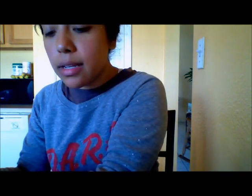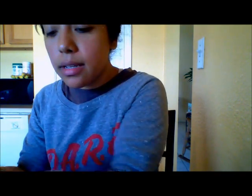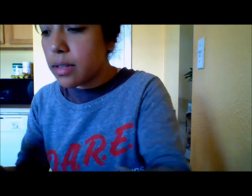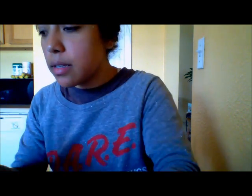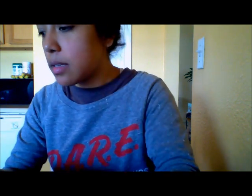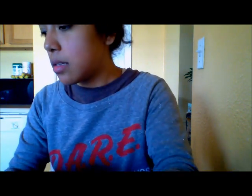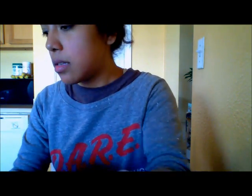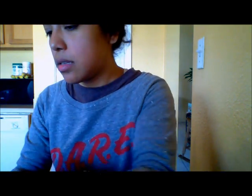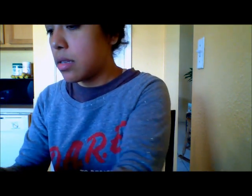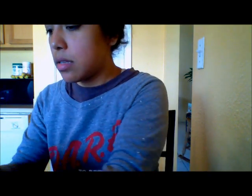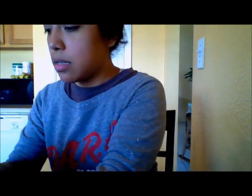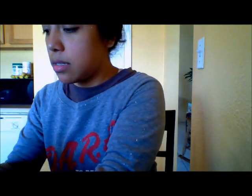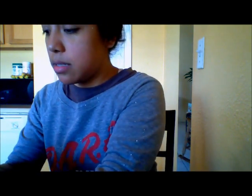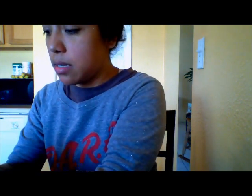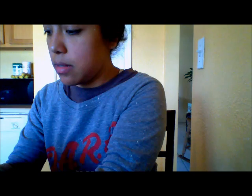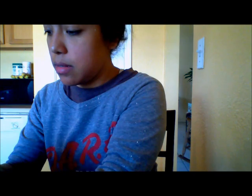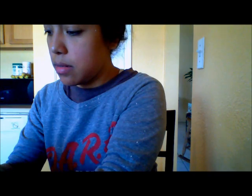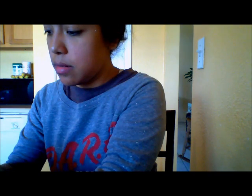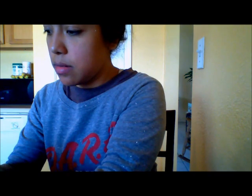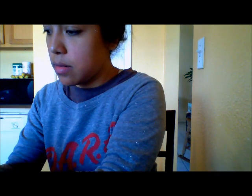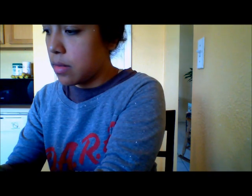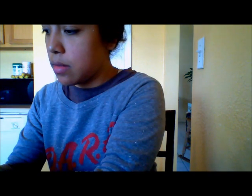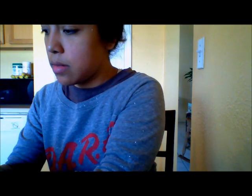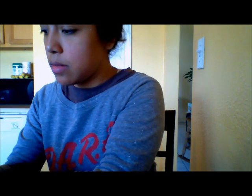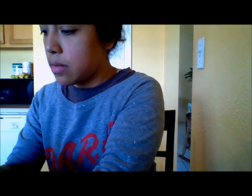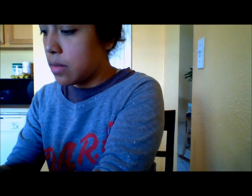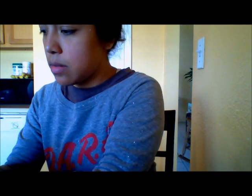unit, let's see.